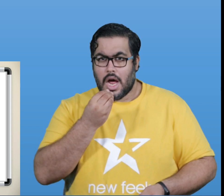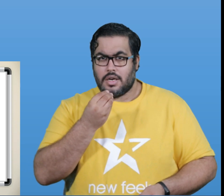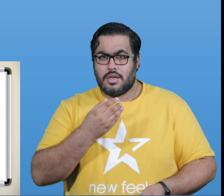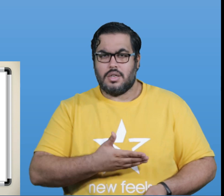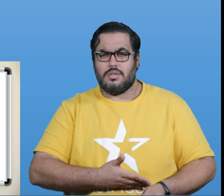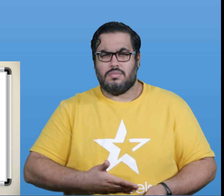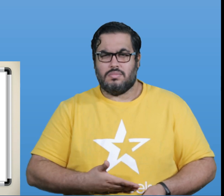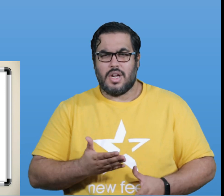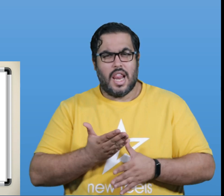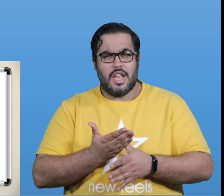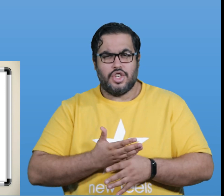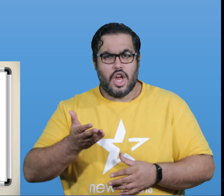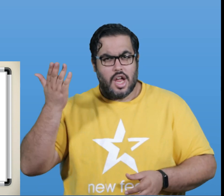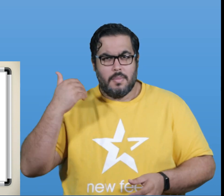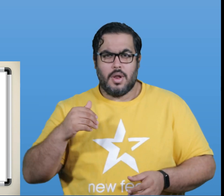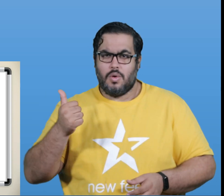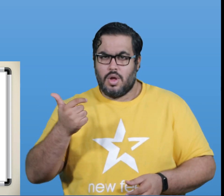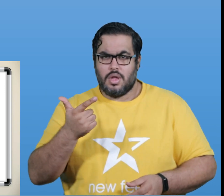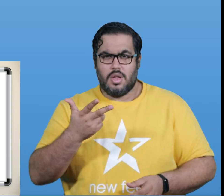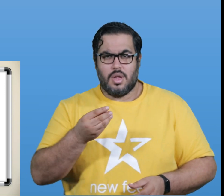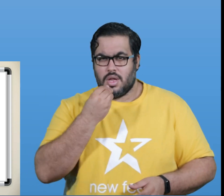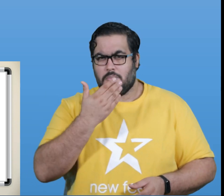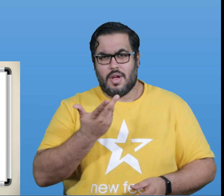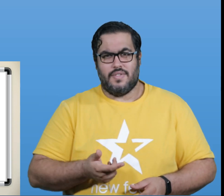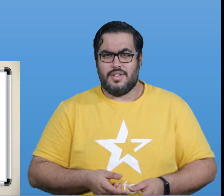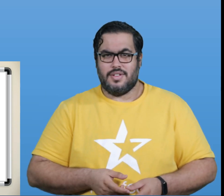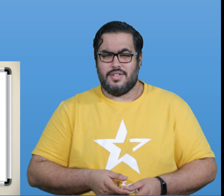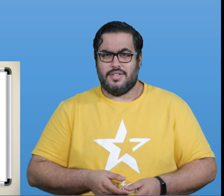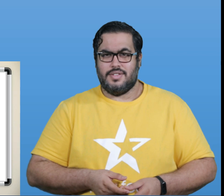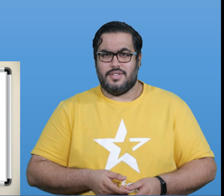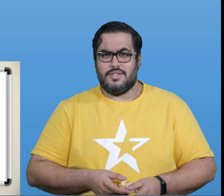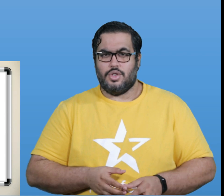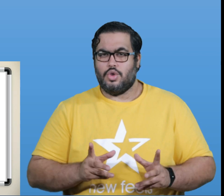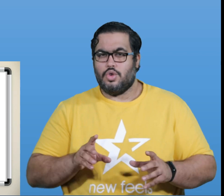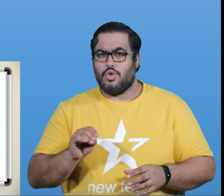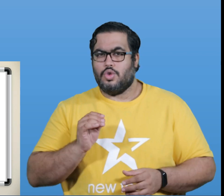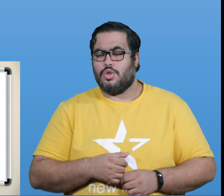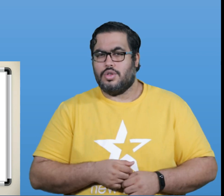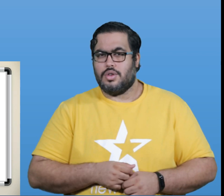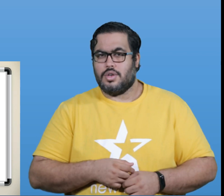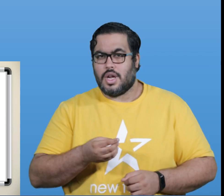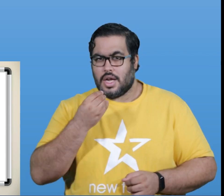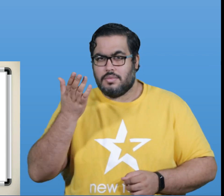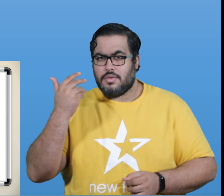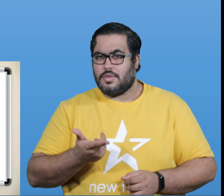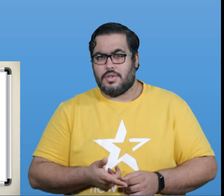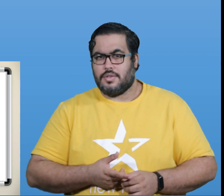before. What do you think? So they were hungry, they hadn't eaten for several days. And that's the